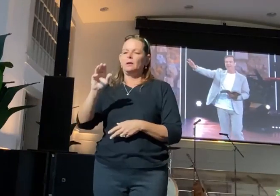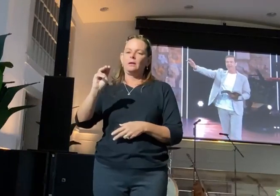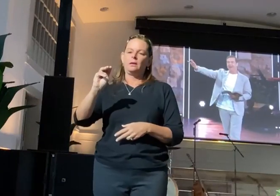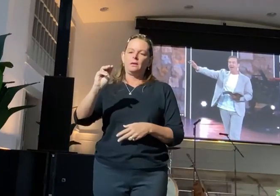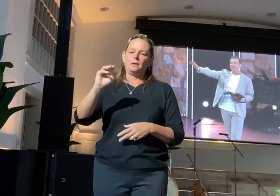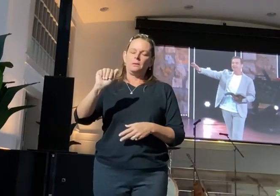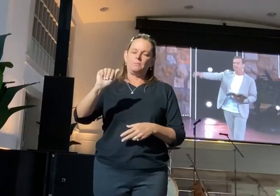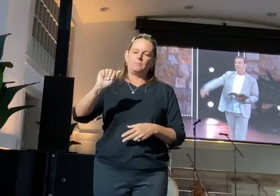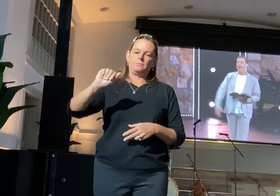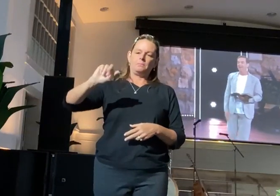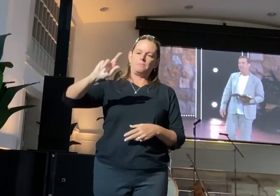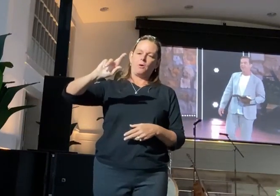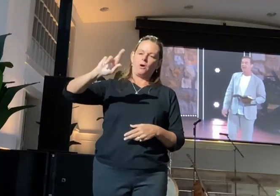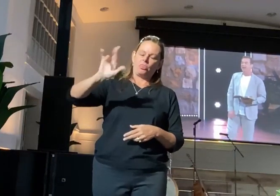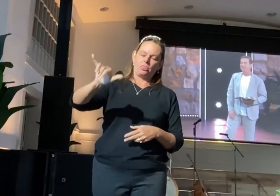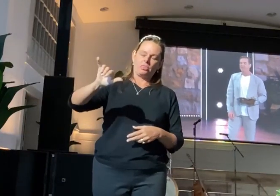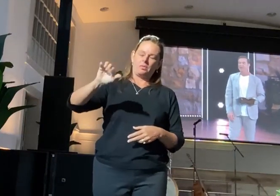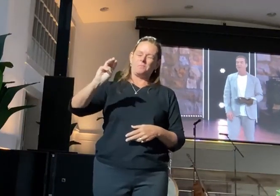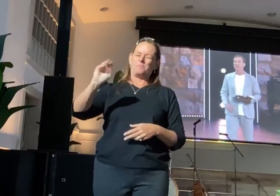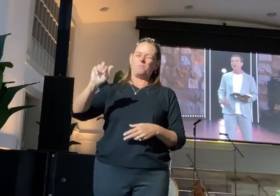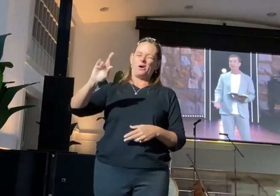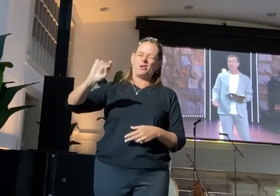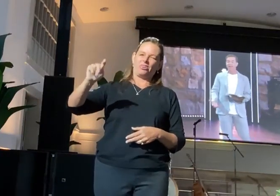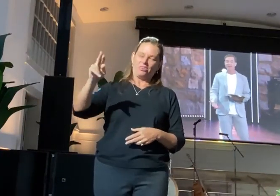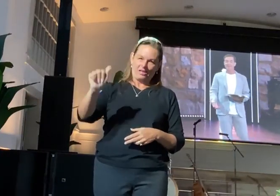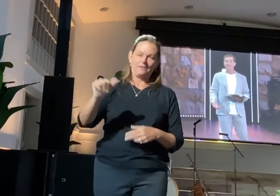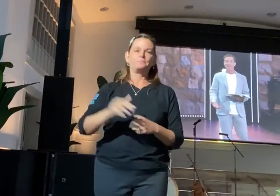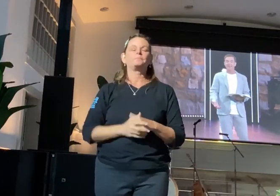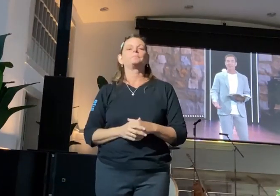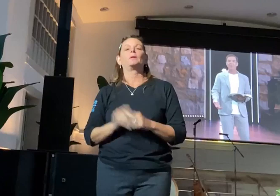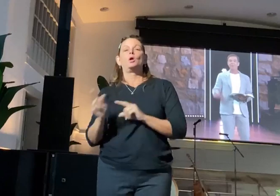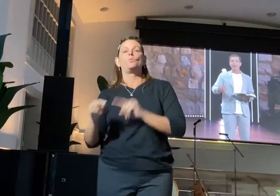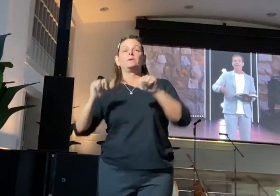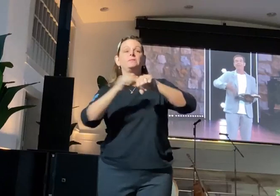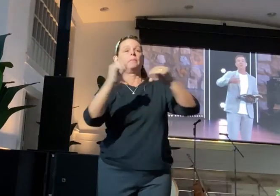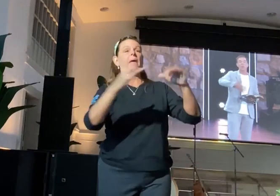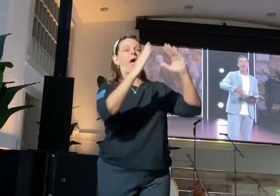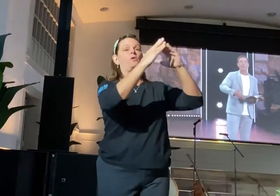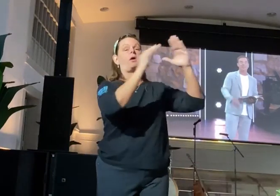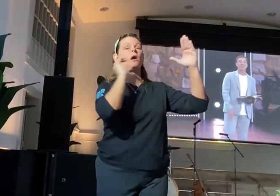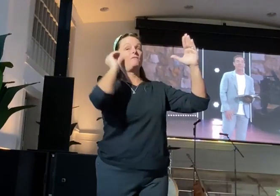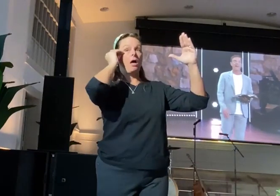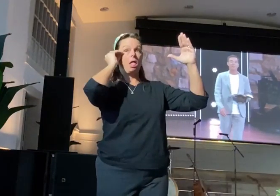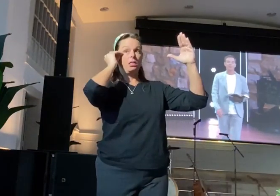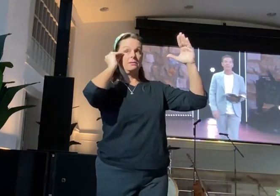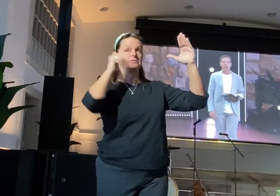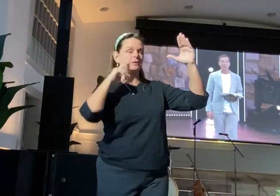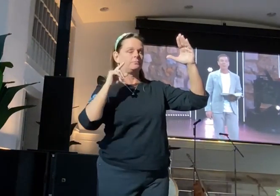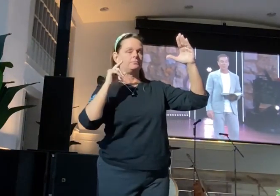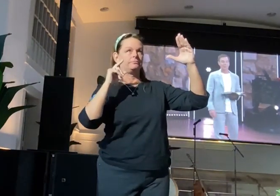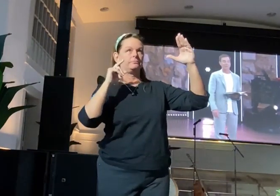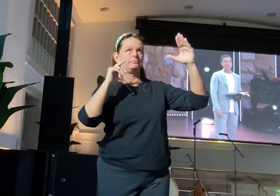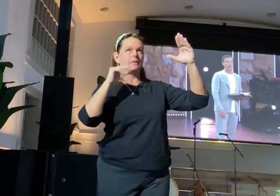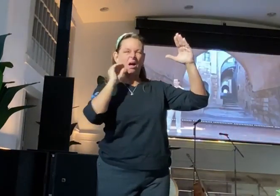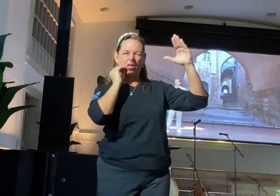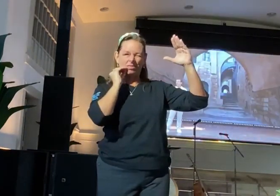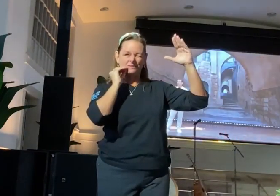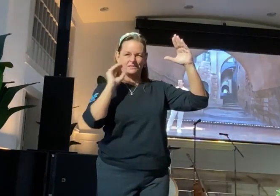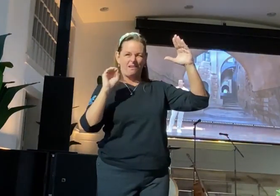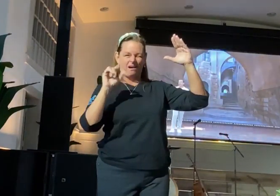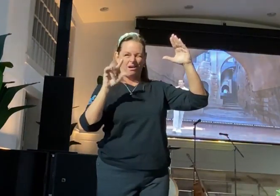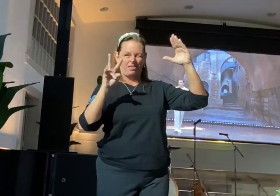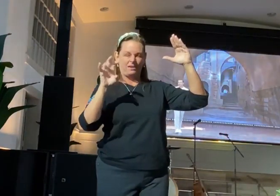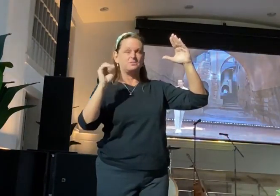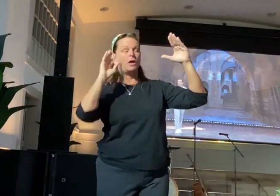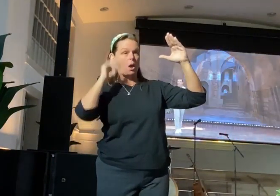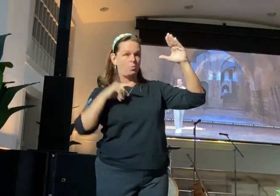the Mount of Olives to pray a few times. And then on Thursday, he would make his way with his disciples to an upper room, where